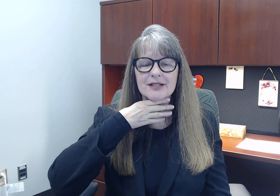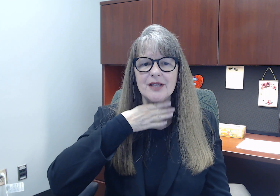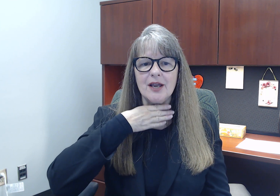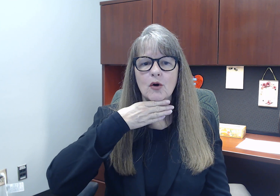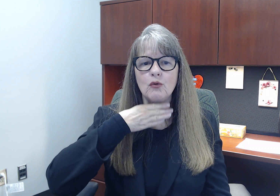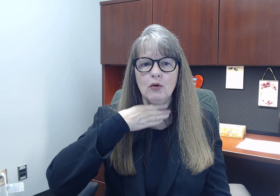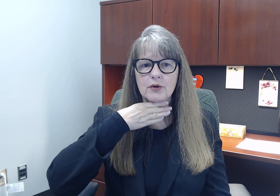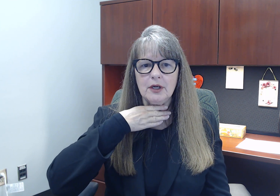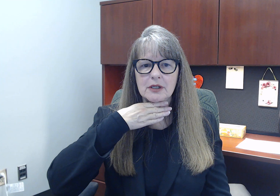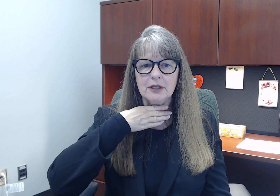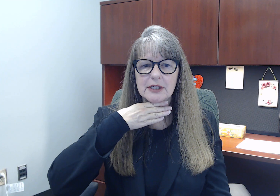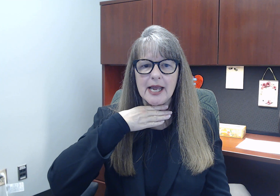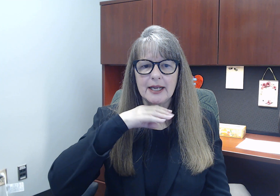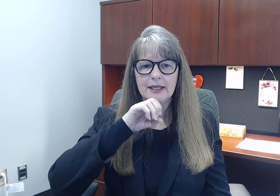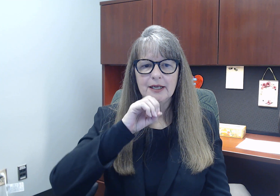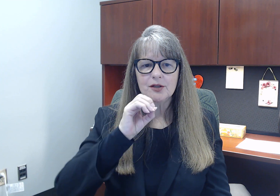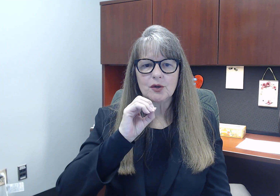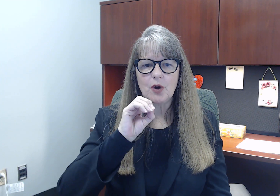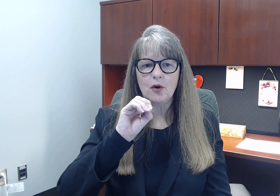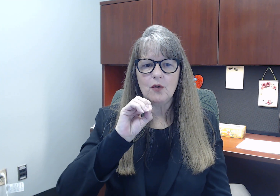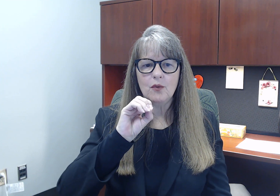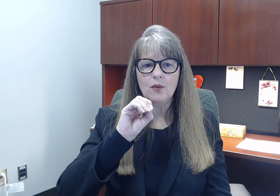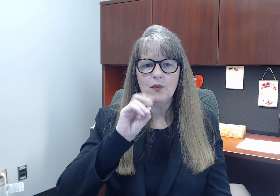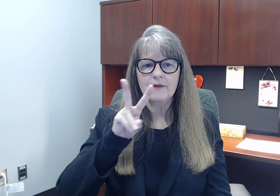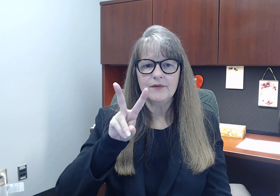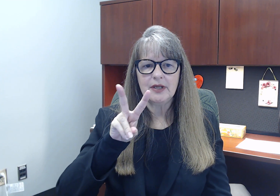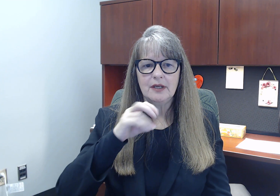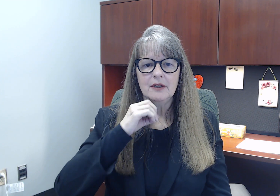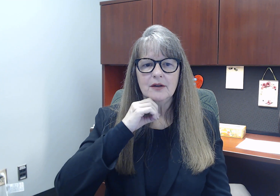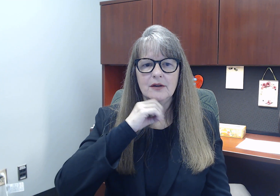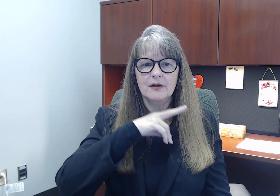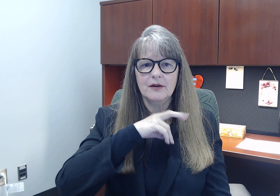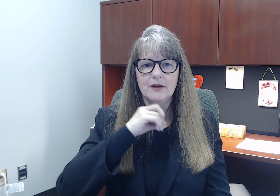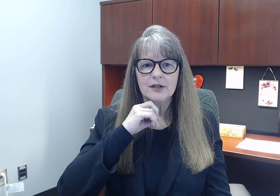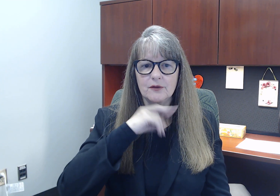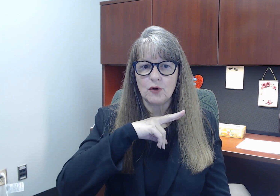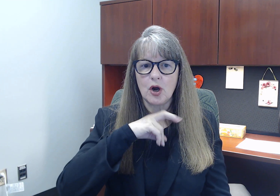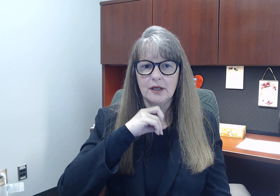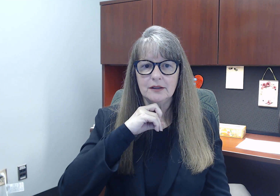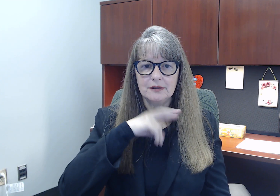that croaking on their neck. So O, V is a frog.